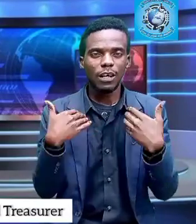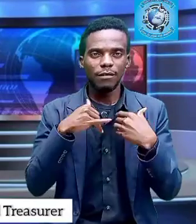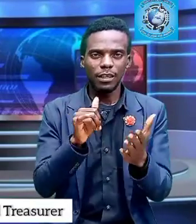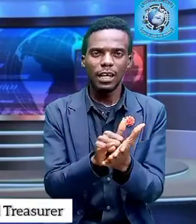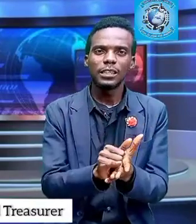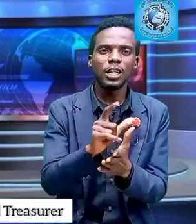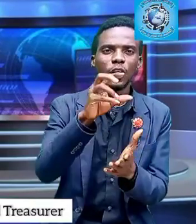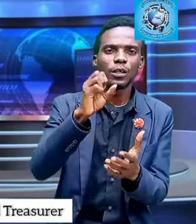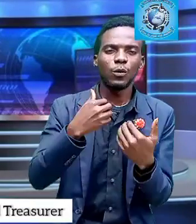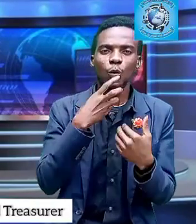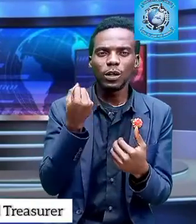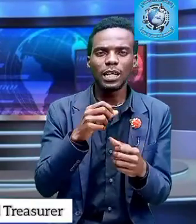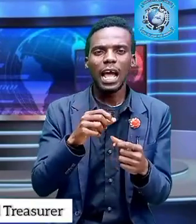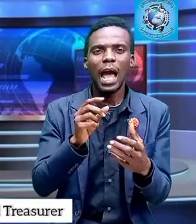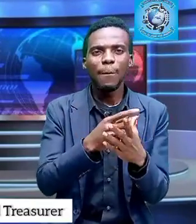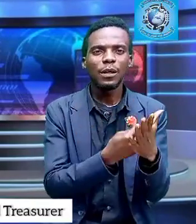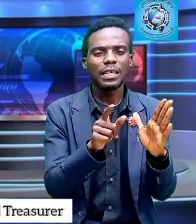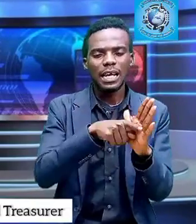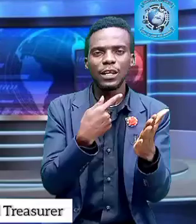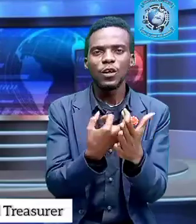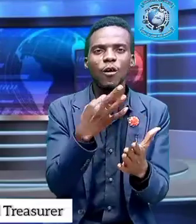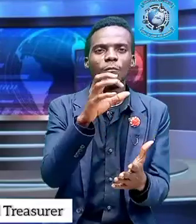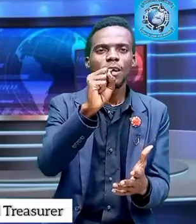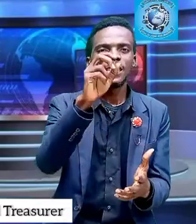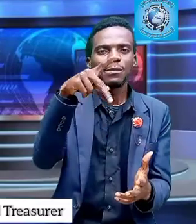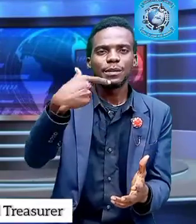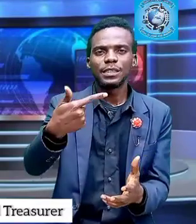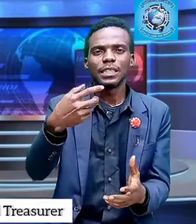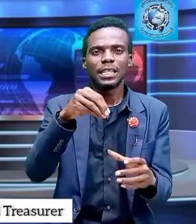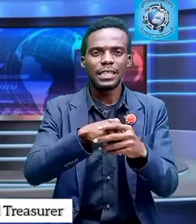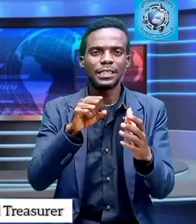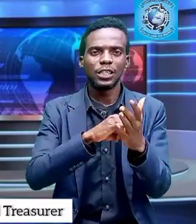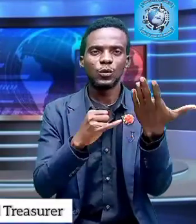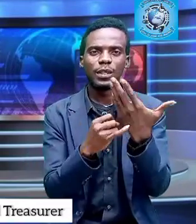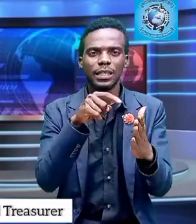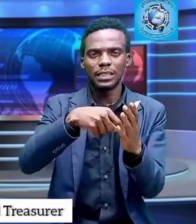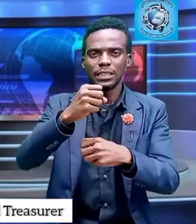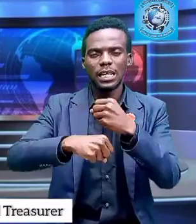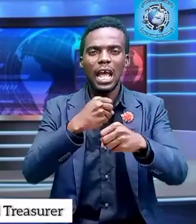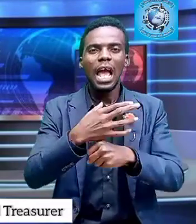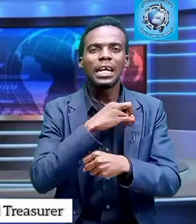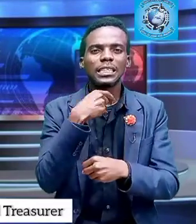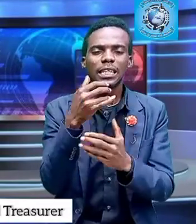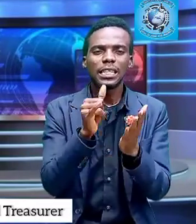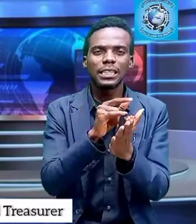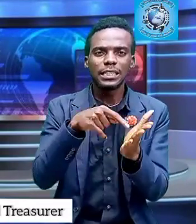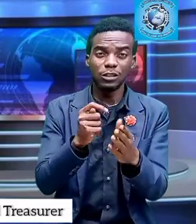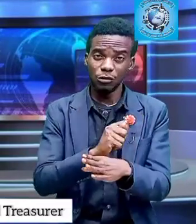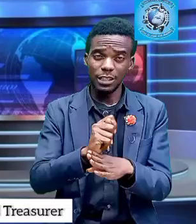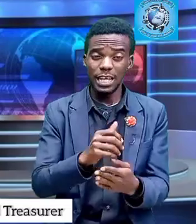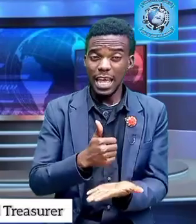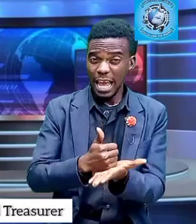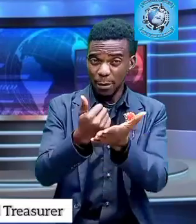among the graduates of SPPG in January this year, and she revealed that the training helped shape and redefine